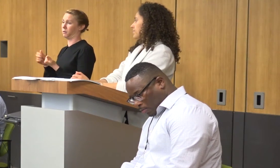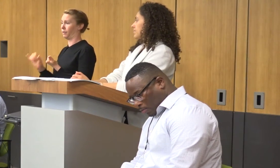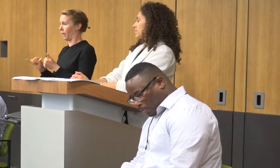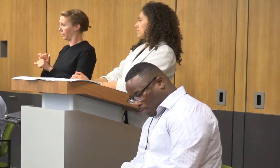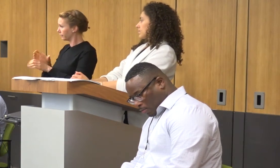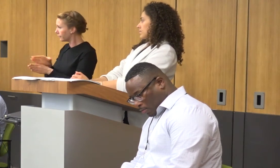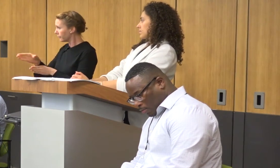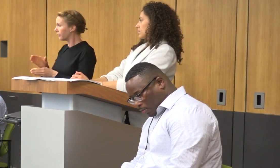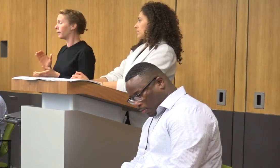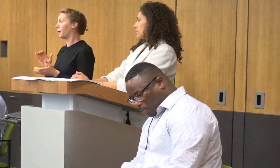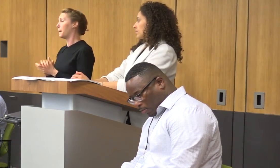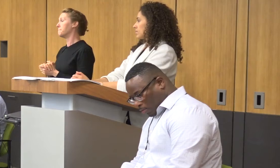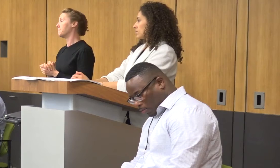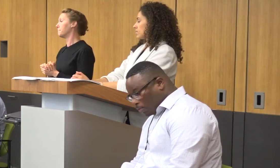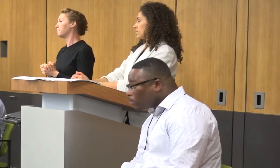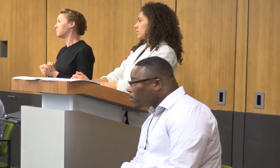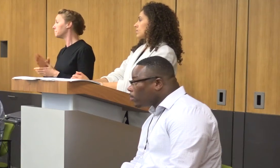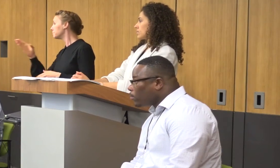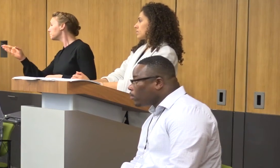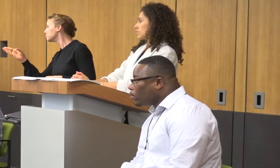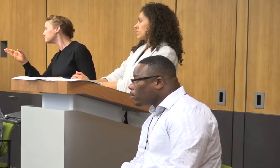this. I would. Oh.